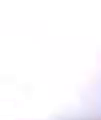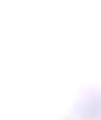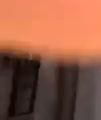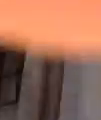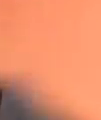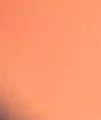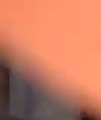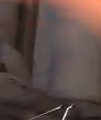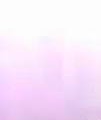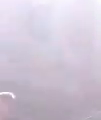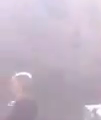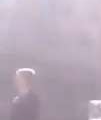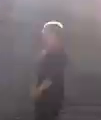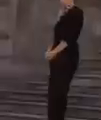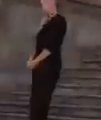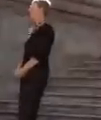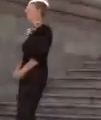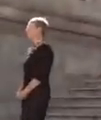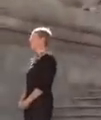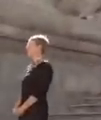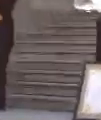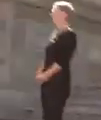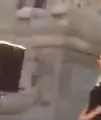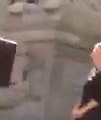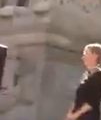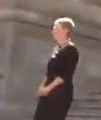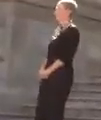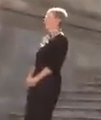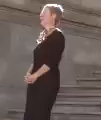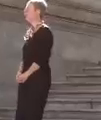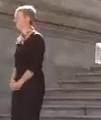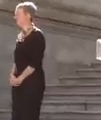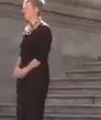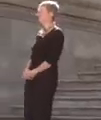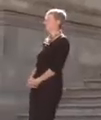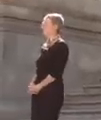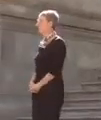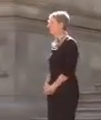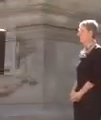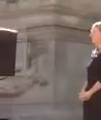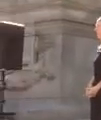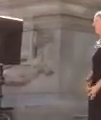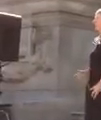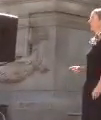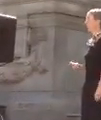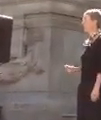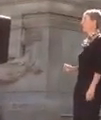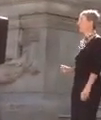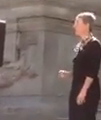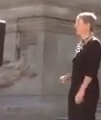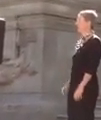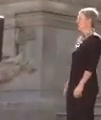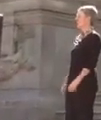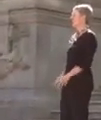Okay. On the side, other side. Heaven's Whip, thank you very much. Let's go, let's do this. Yeah, Nick!